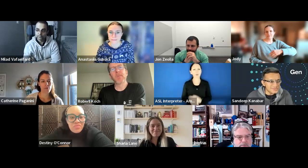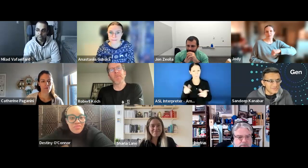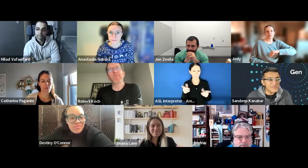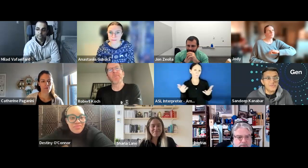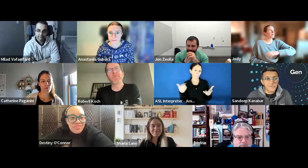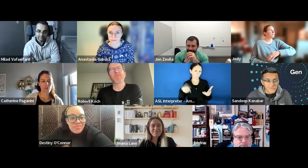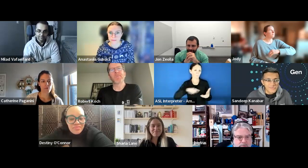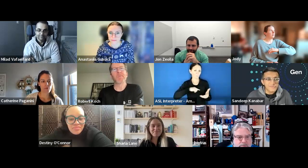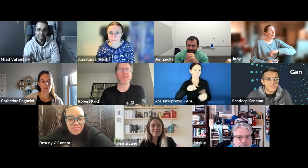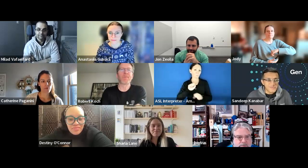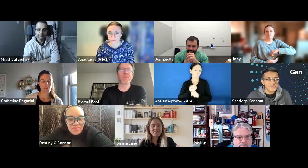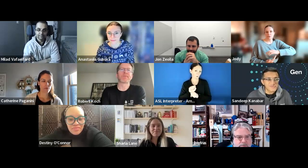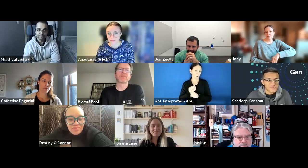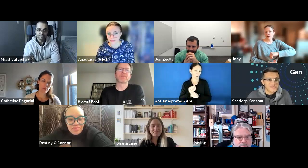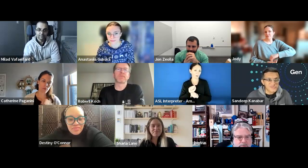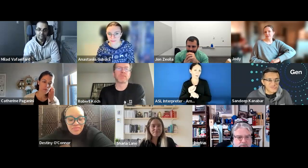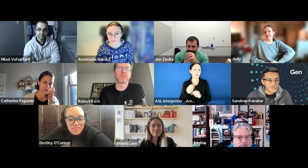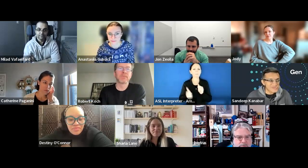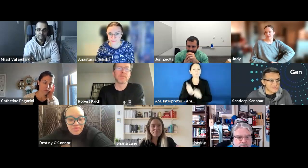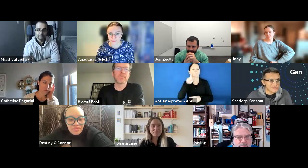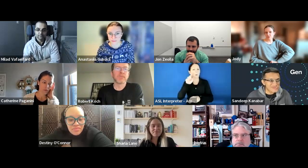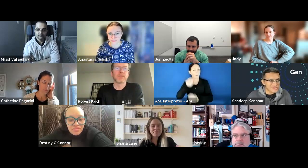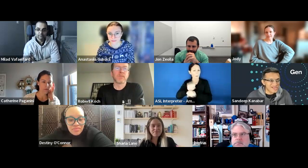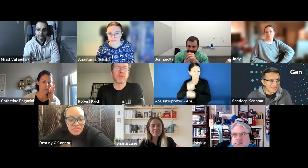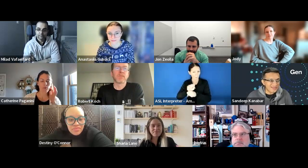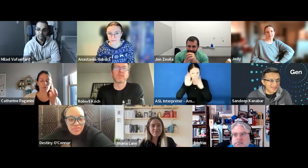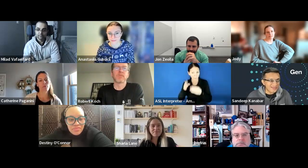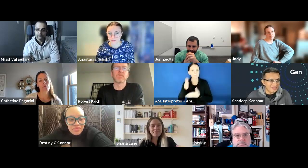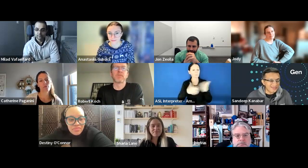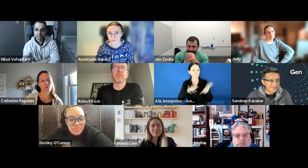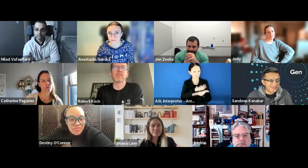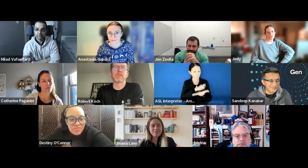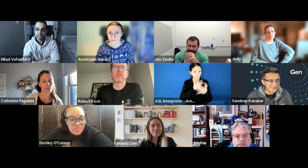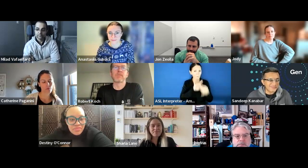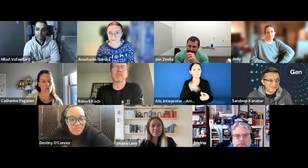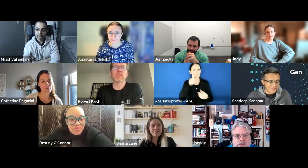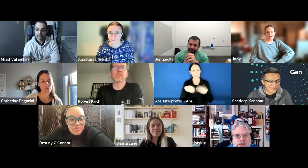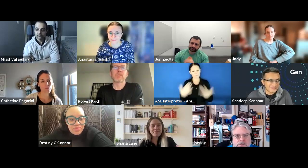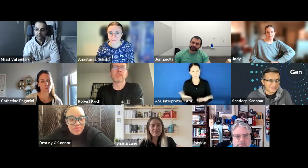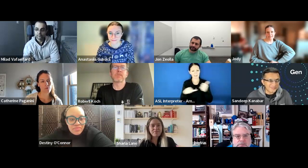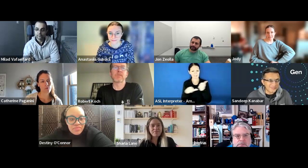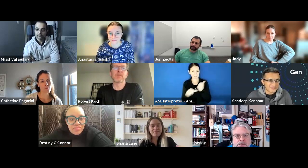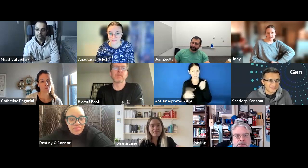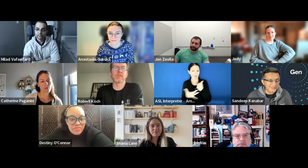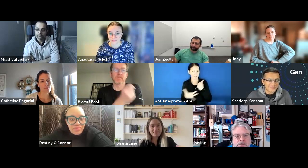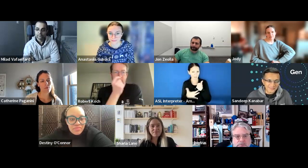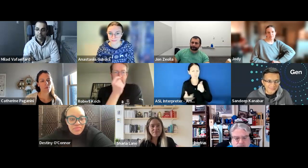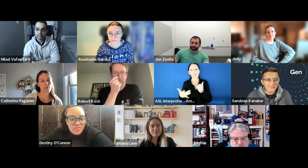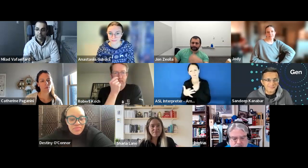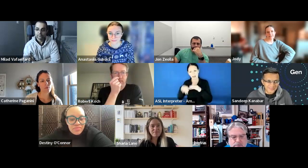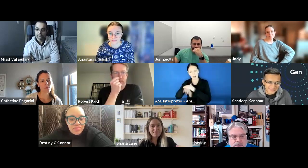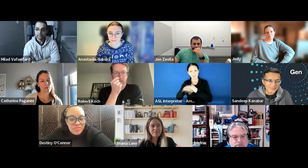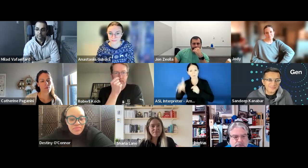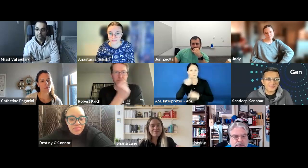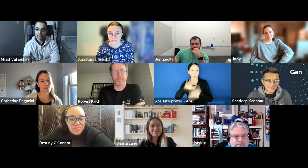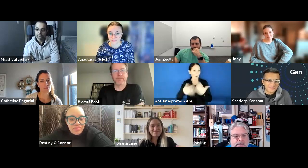So we work with mostly employment related, but also school related, providing assistive technology and technology access to people